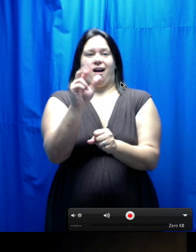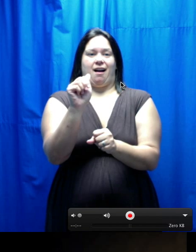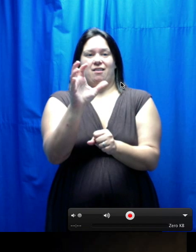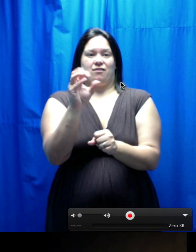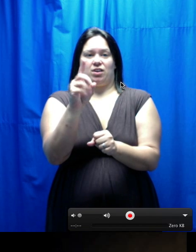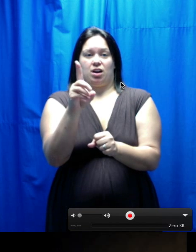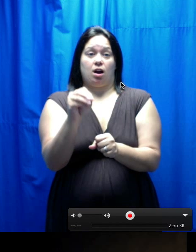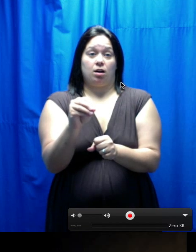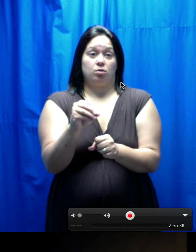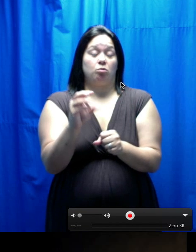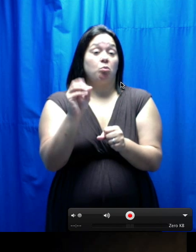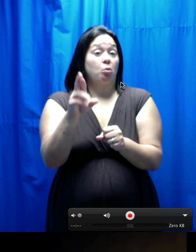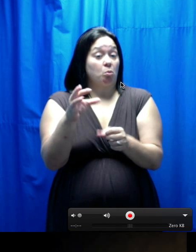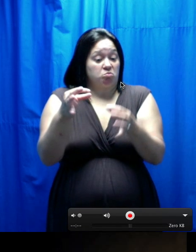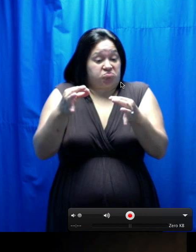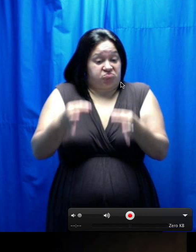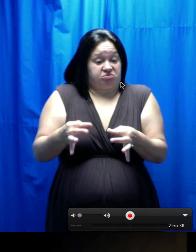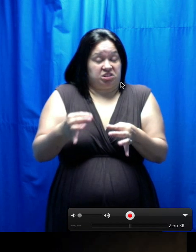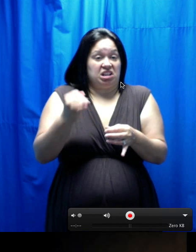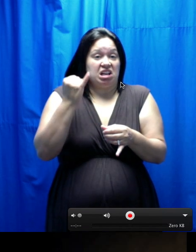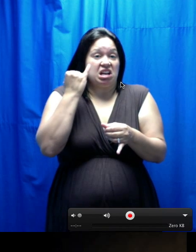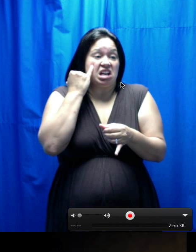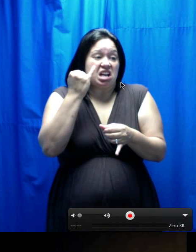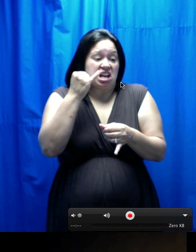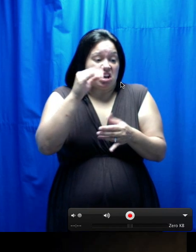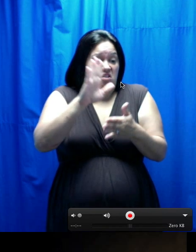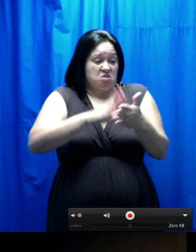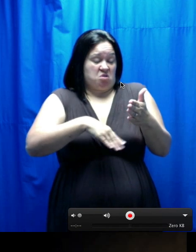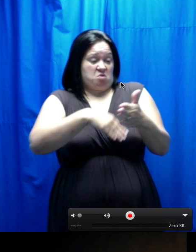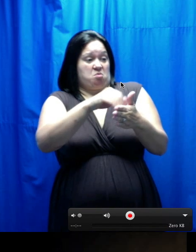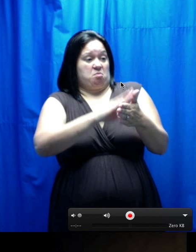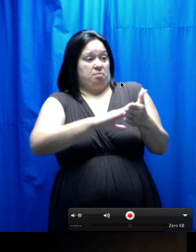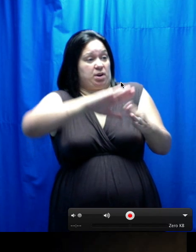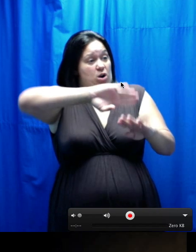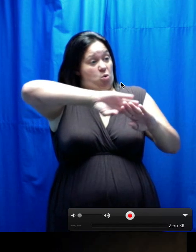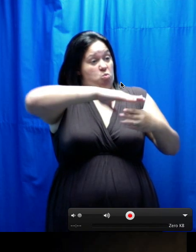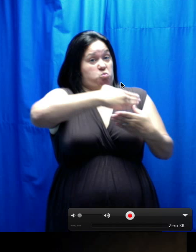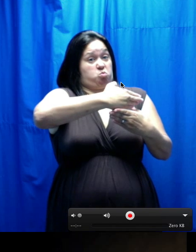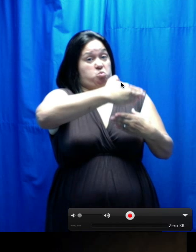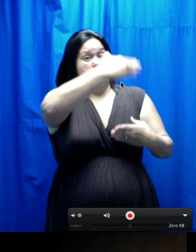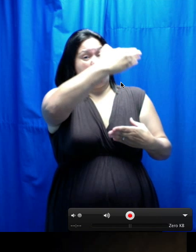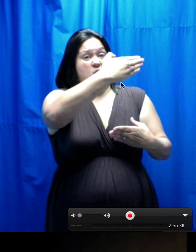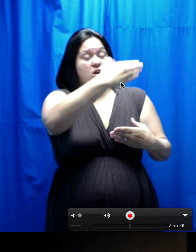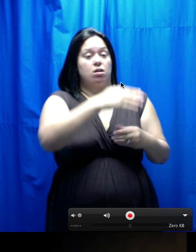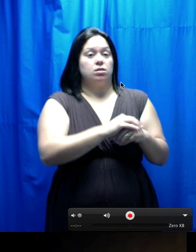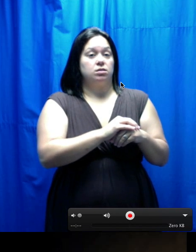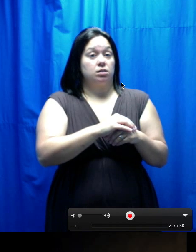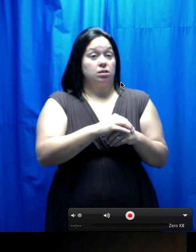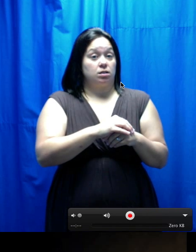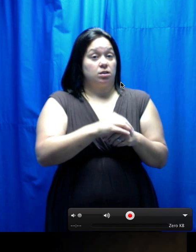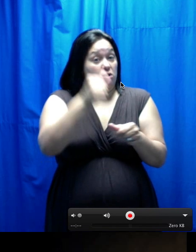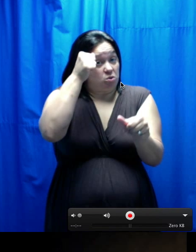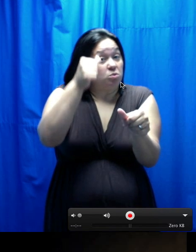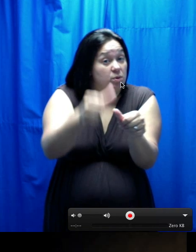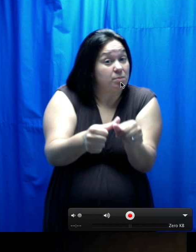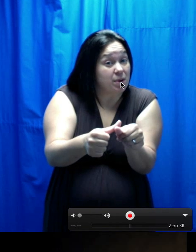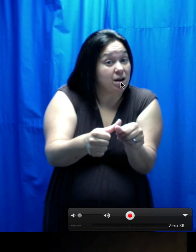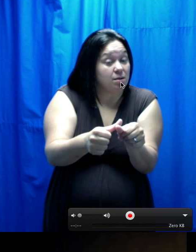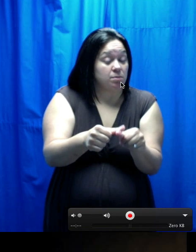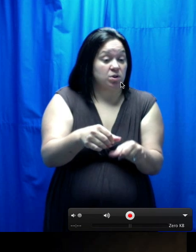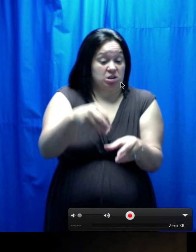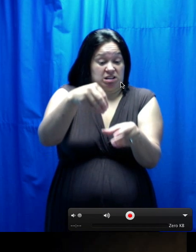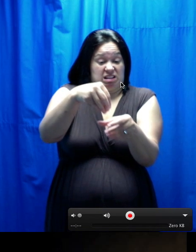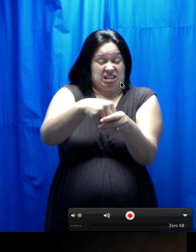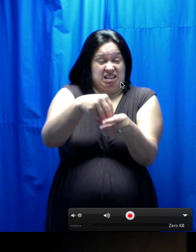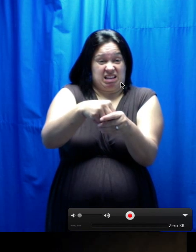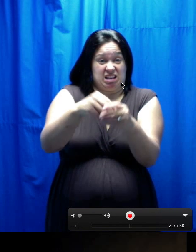to be painted. If it is walls or ceilings, remember that dark colors can make spaces look smaller, while the lighter the shade,